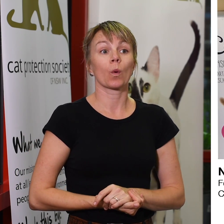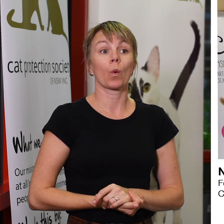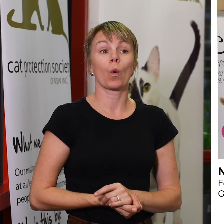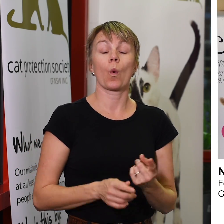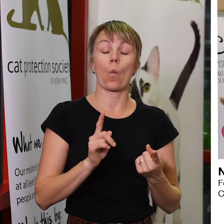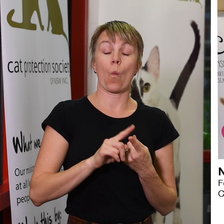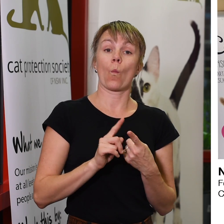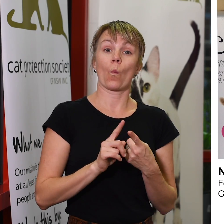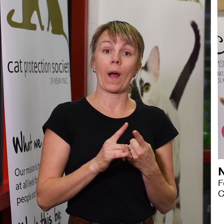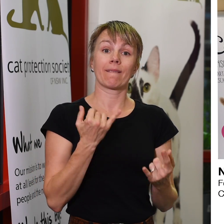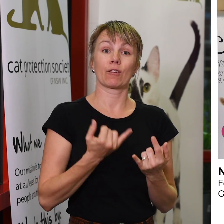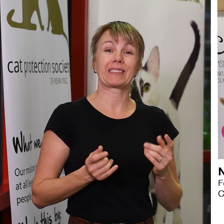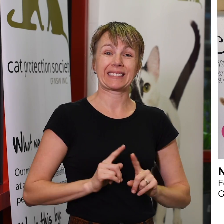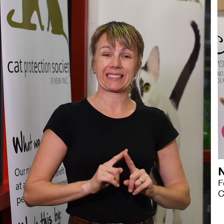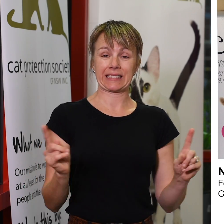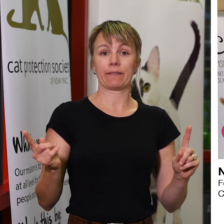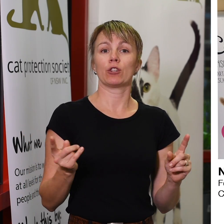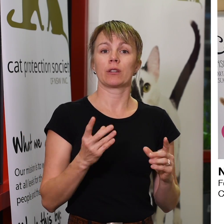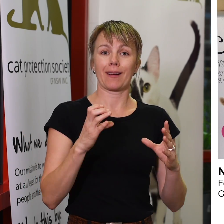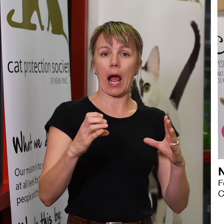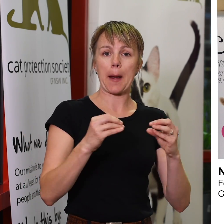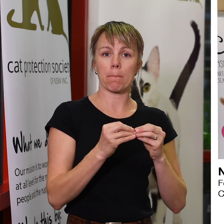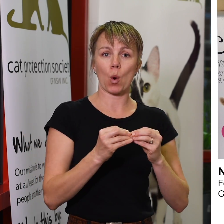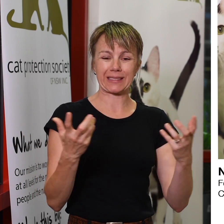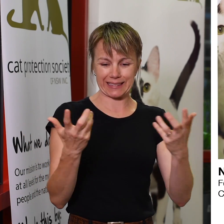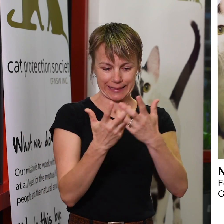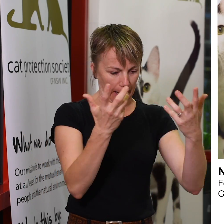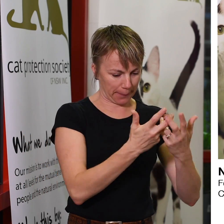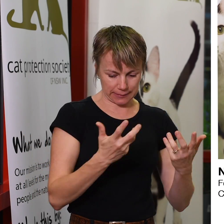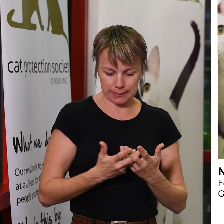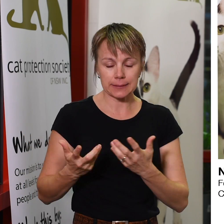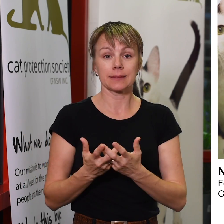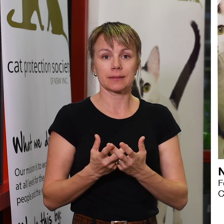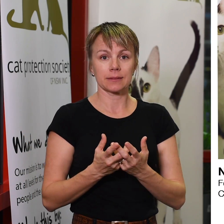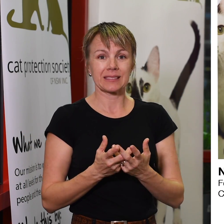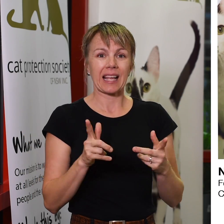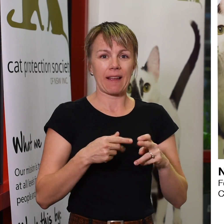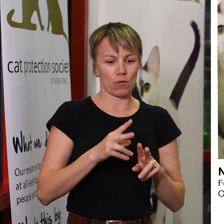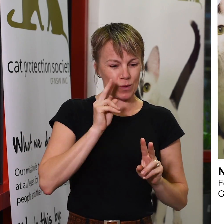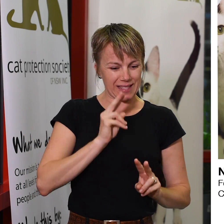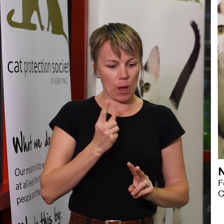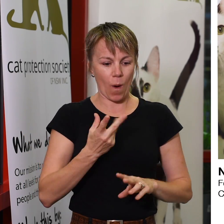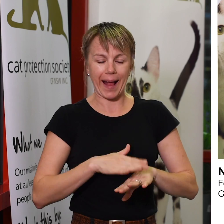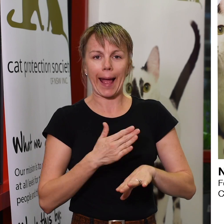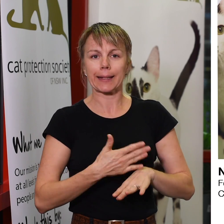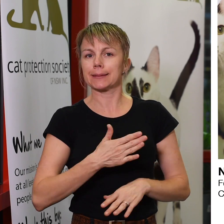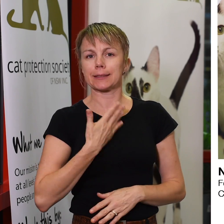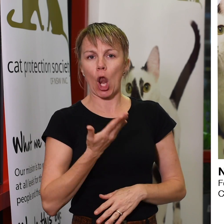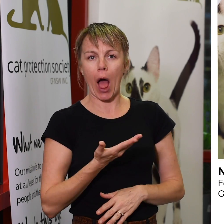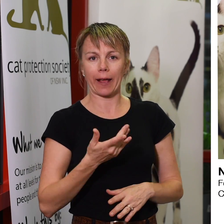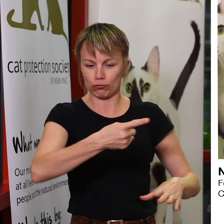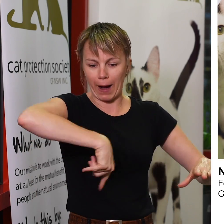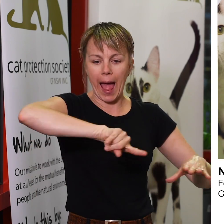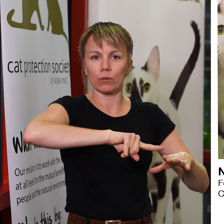different cardboard segments that are linked together, and you can change the shape. So if you notice, oh no, the cat doesn't like just scratching on a round